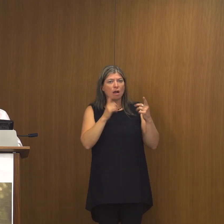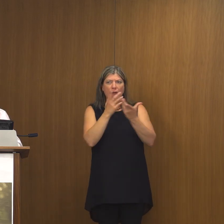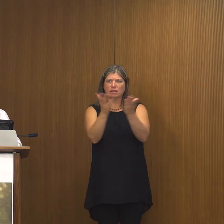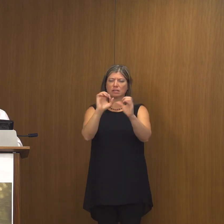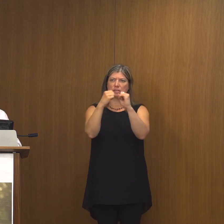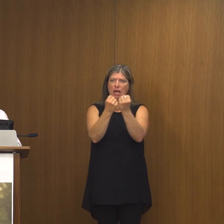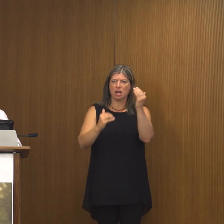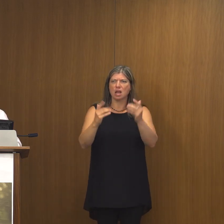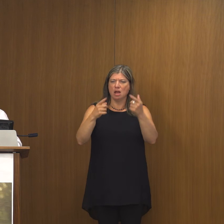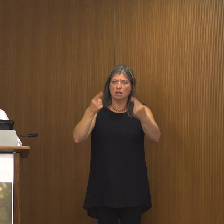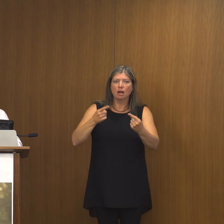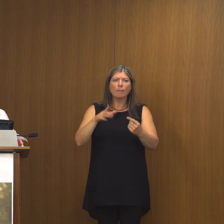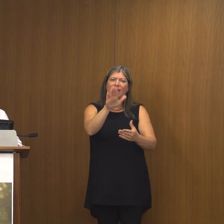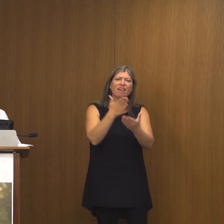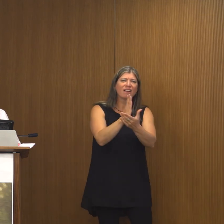alright.